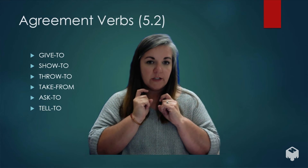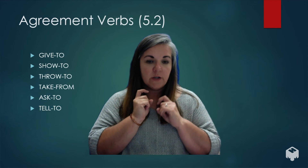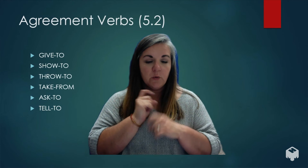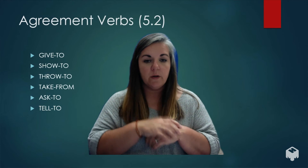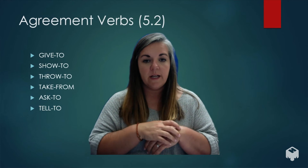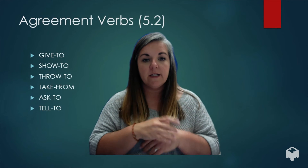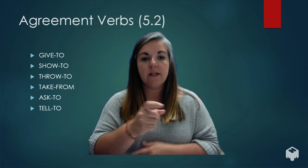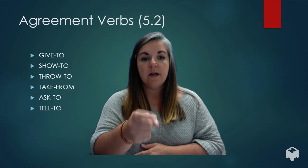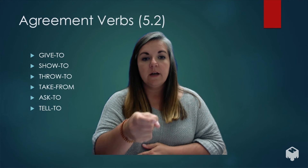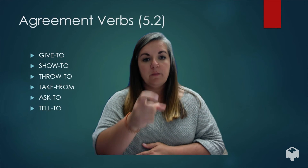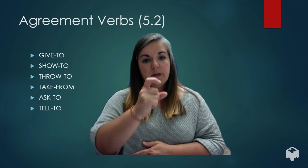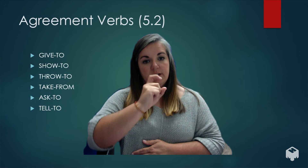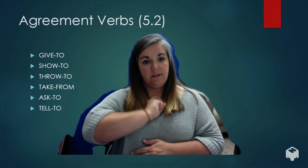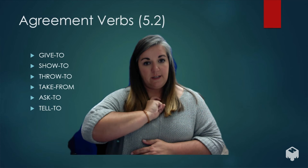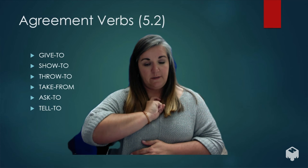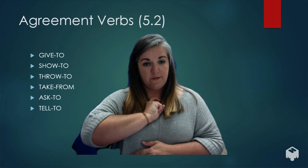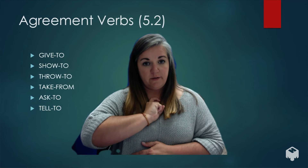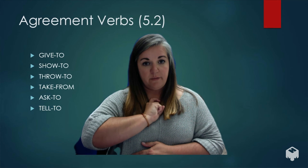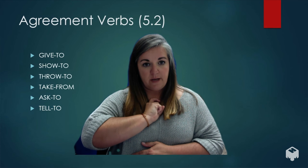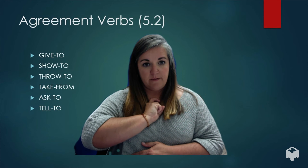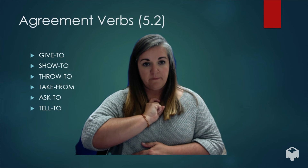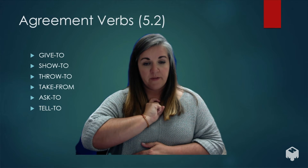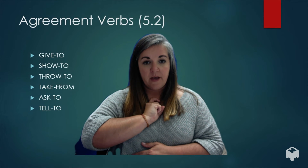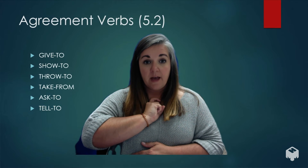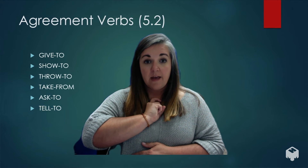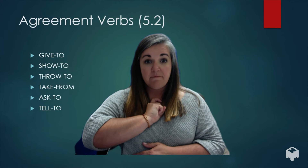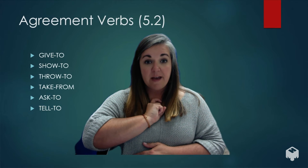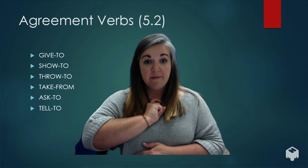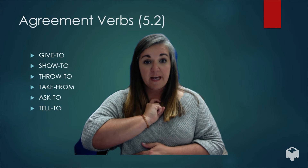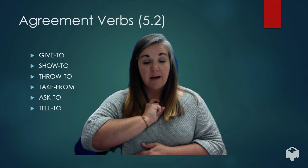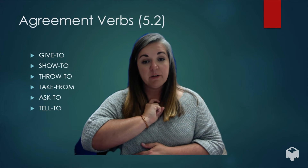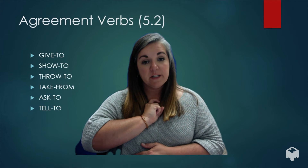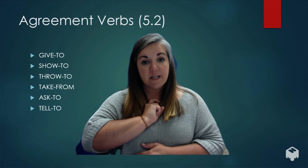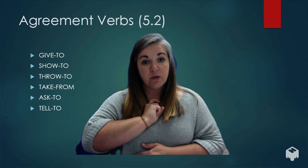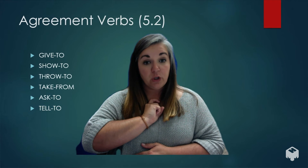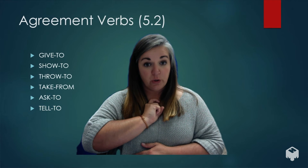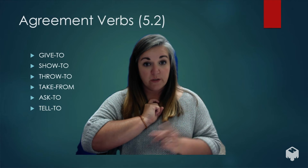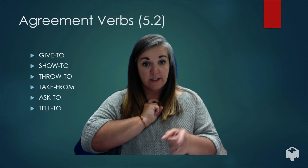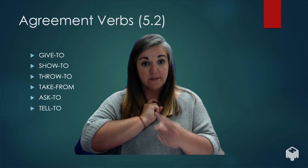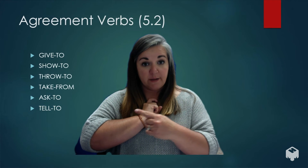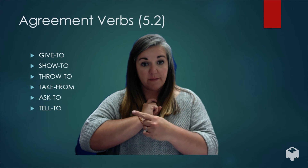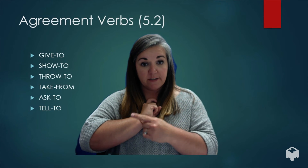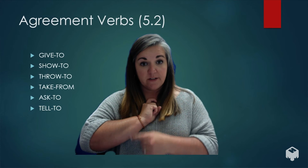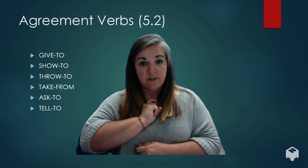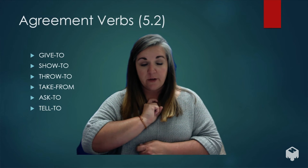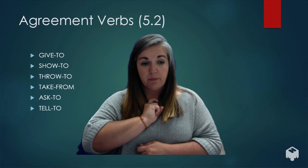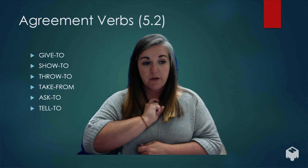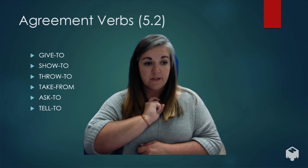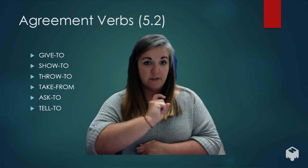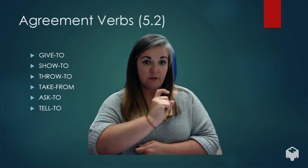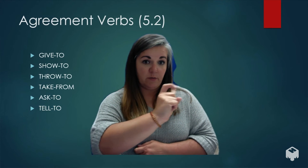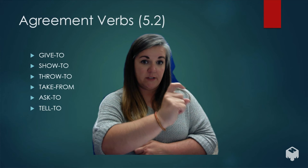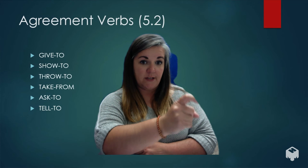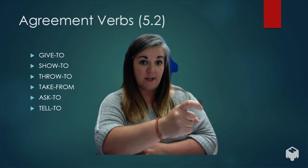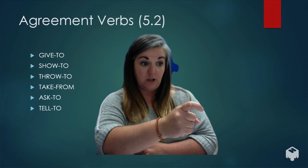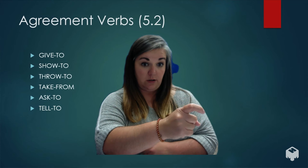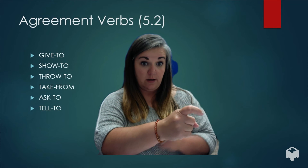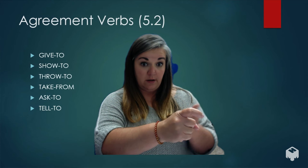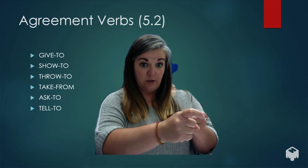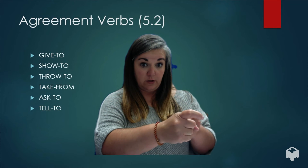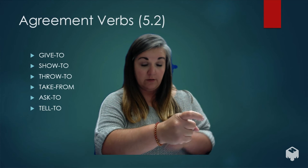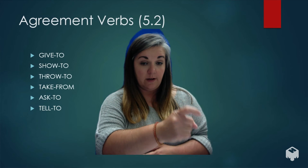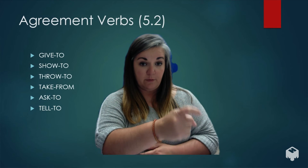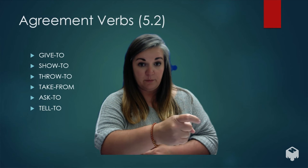be two-handed or one-handed. But give to me, and maybe I'm going to tell you to give something to another person, so I would